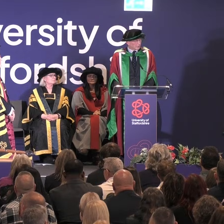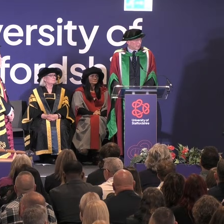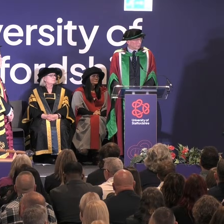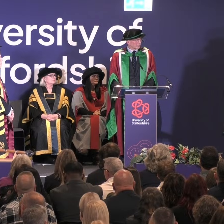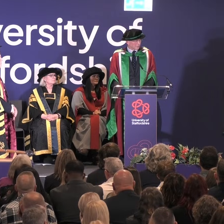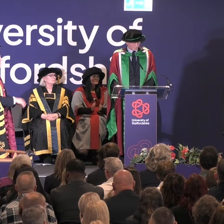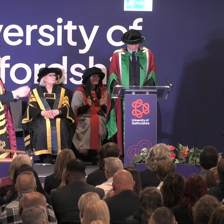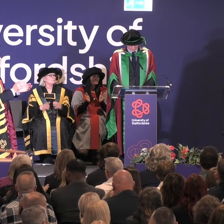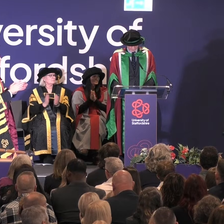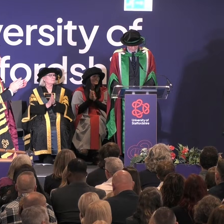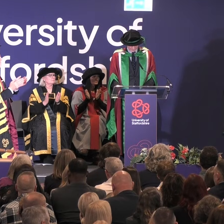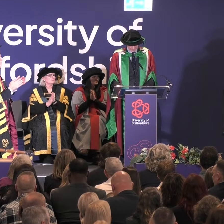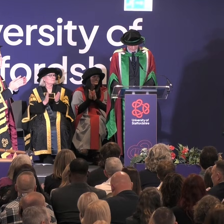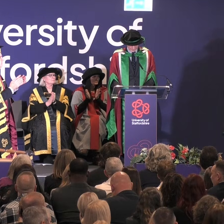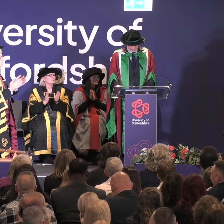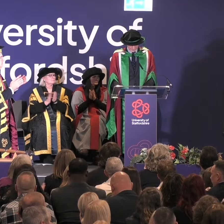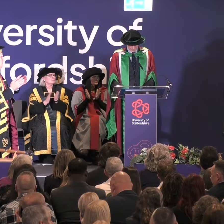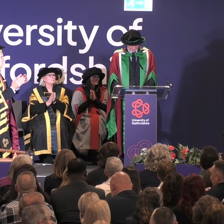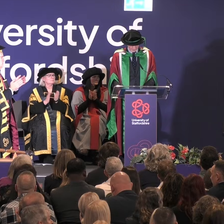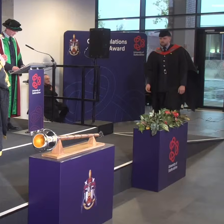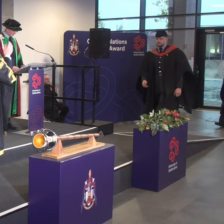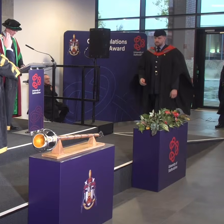Daniel Gilbert.